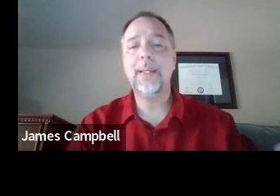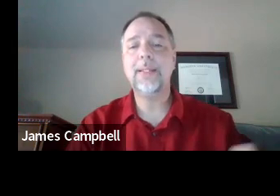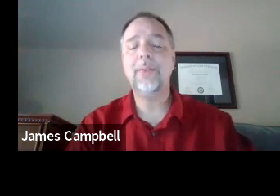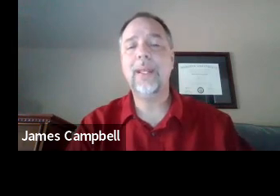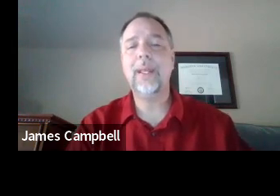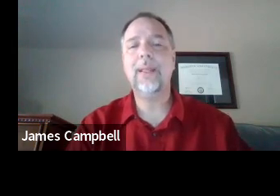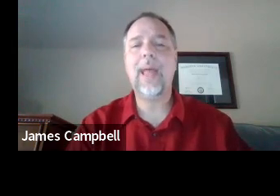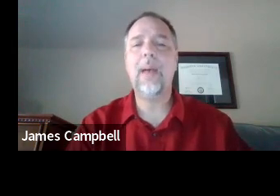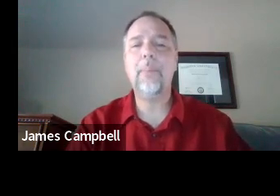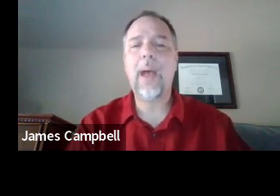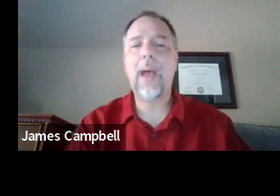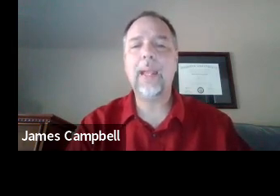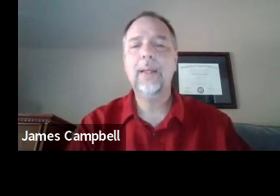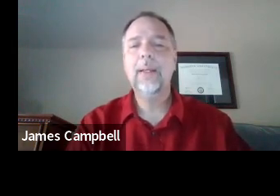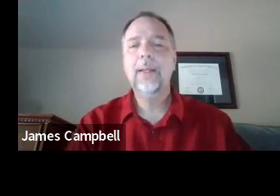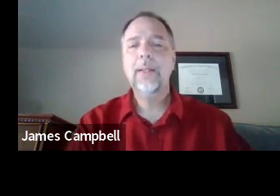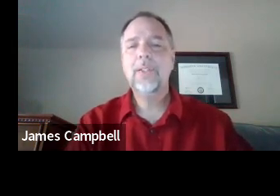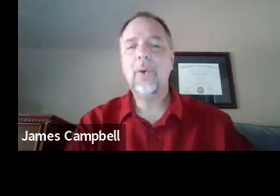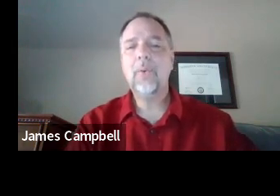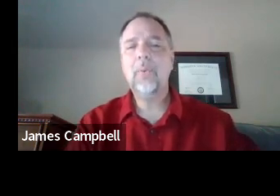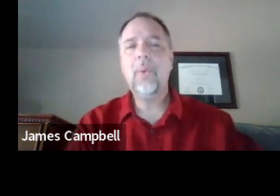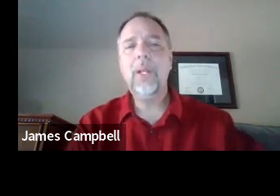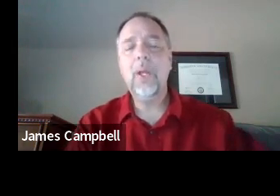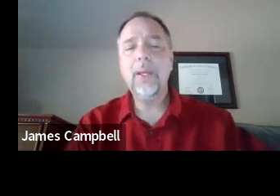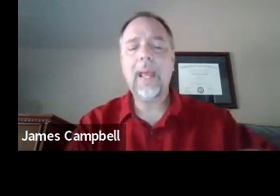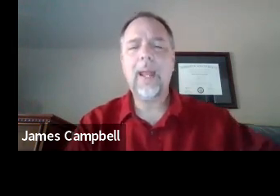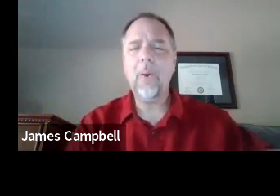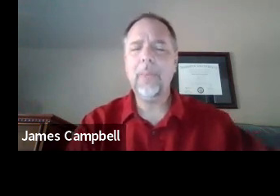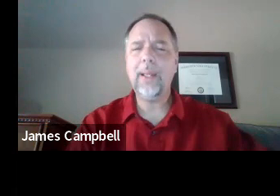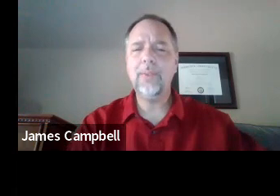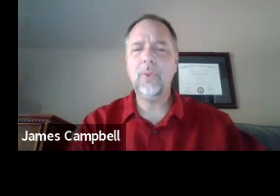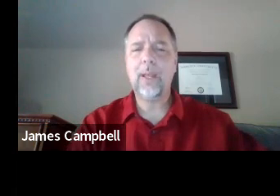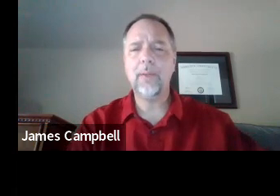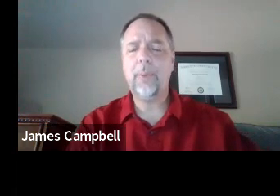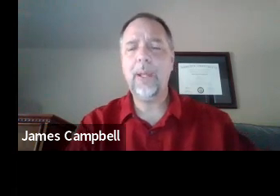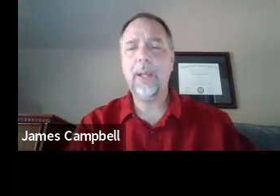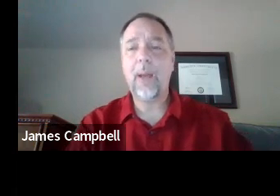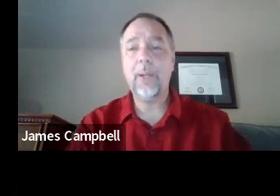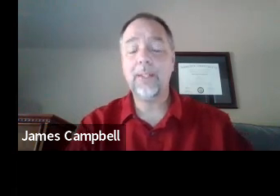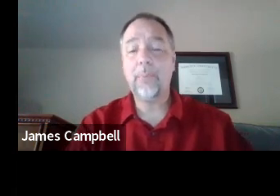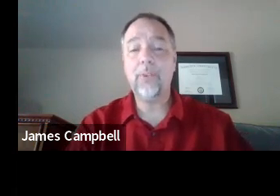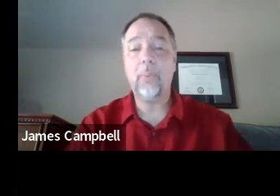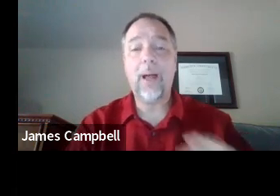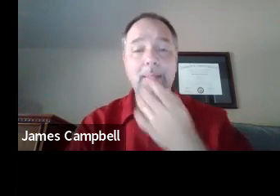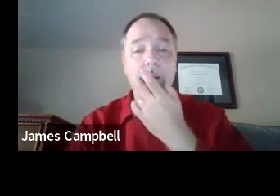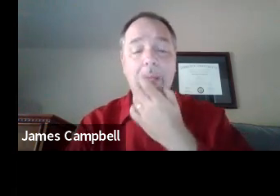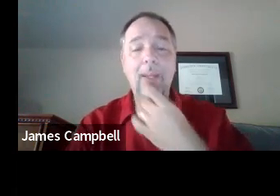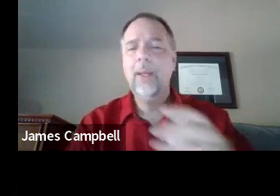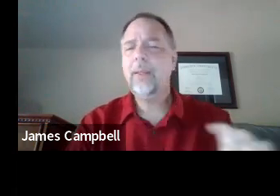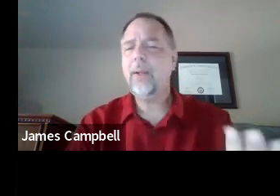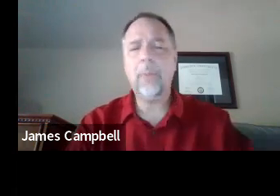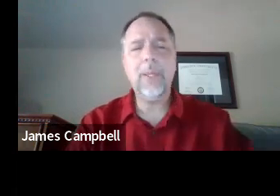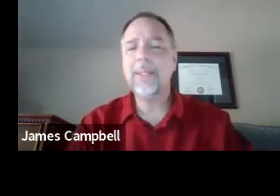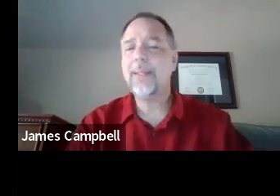the process of getting that back. So when we look at that, I hope that gives you like a pretty comprehensive puzzle box. Now,